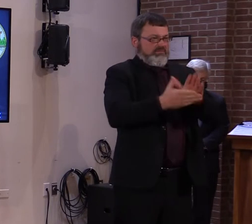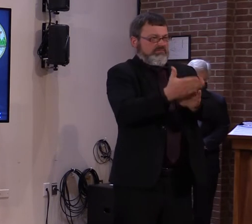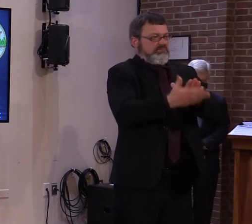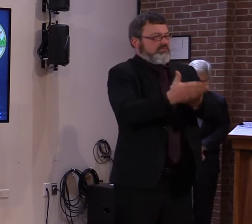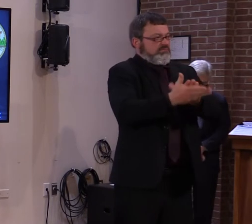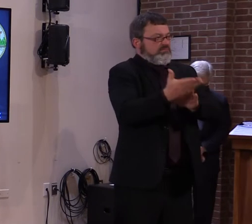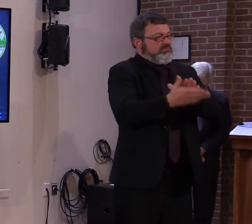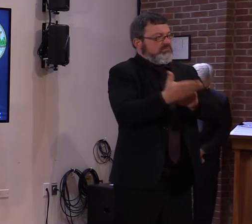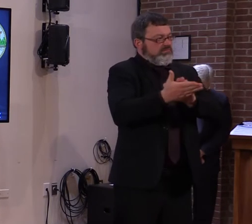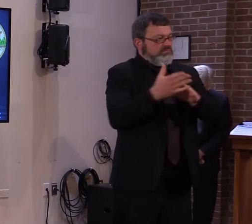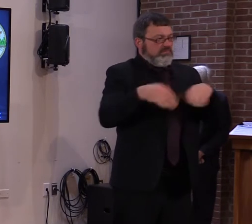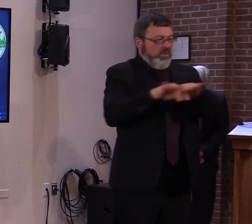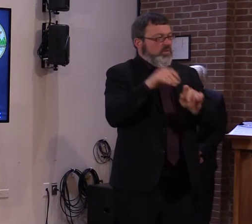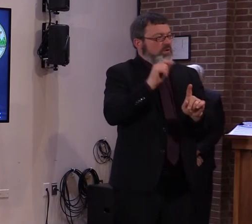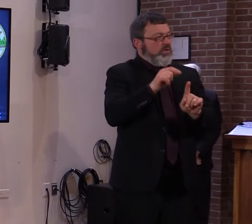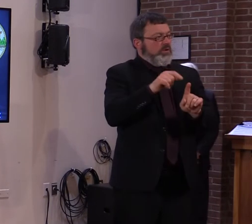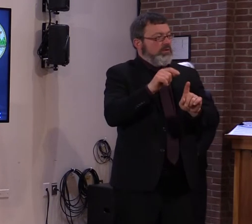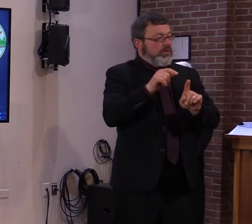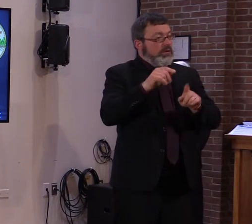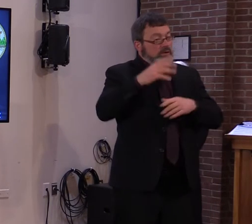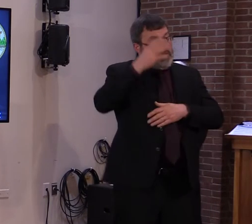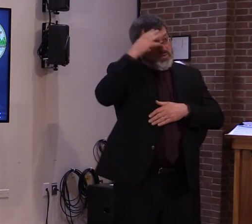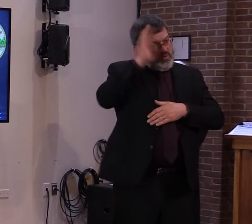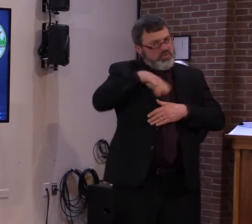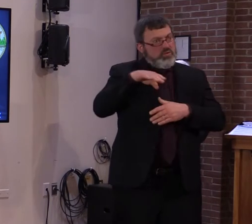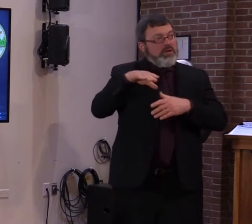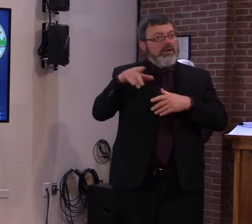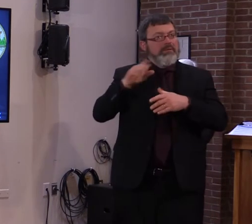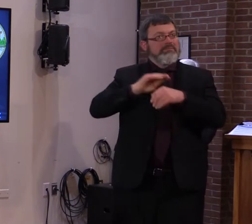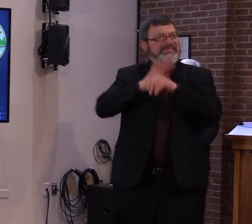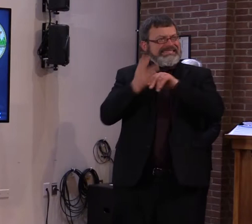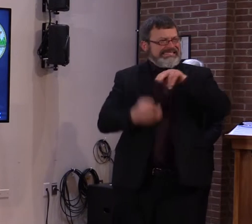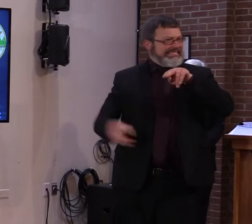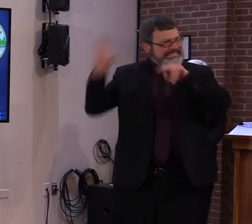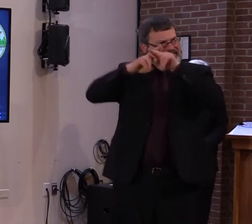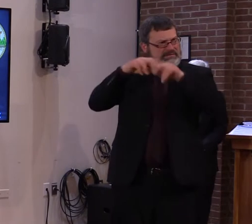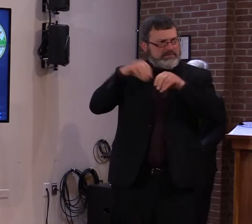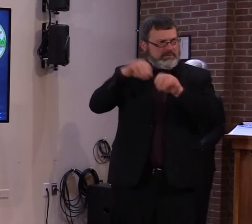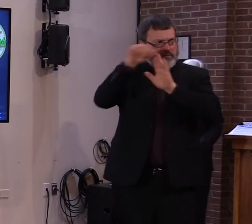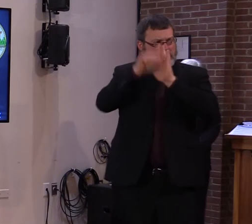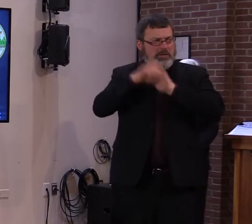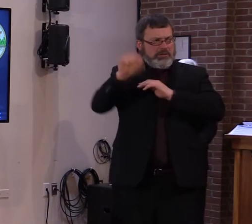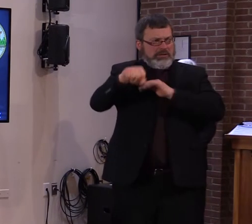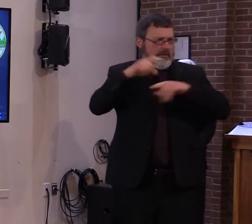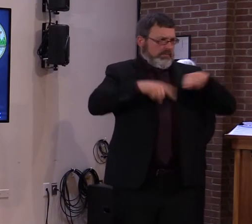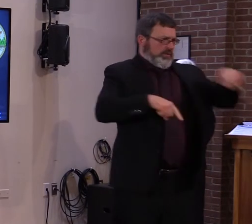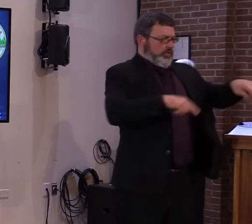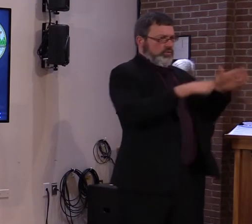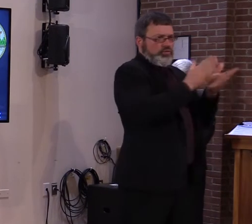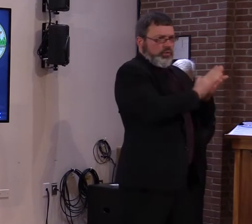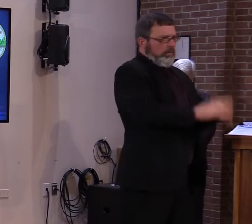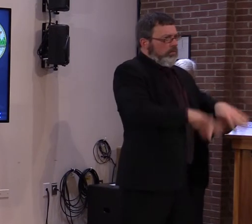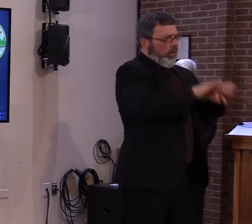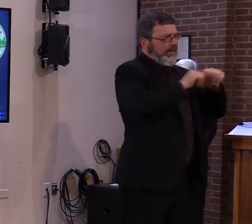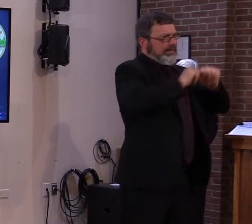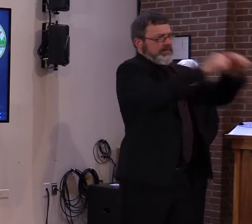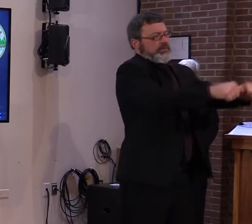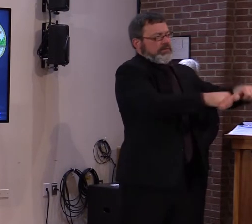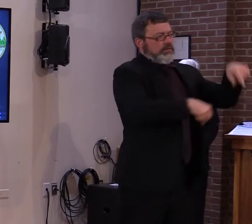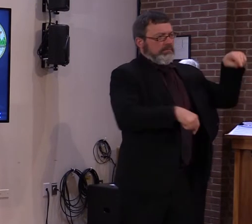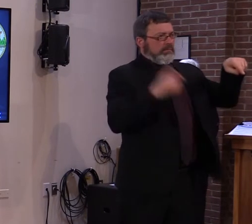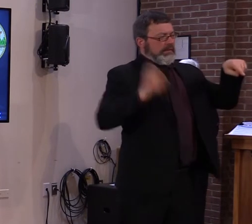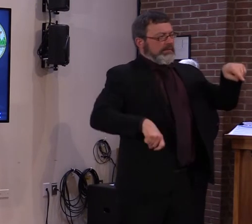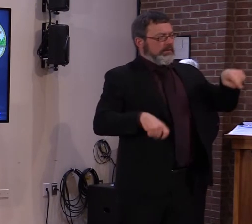increase. To quote from their statement, "Our recommendation is based on our assessment that the considerable detriment